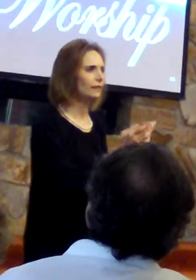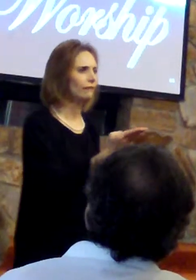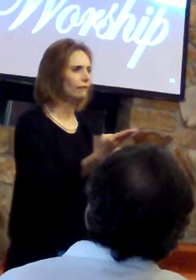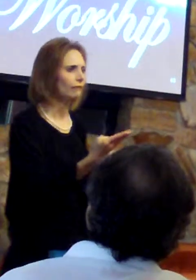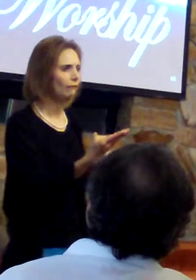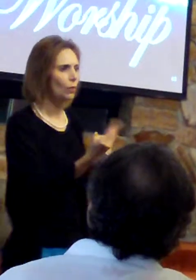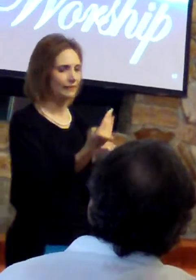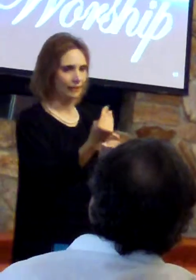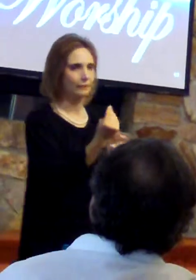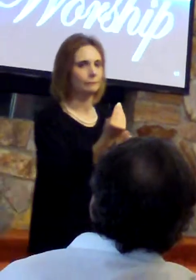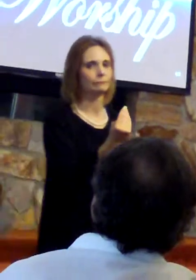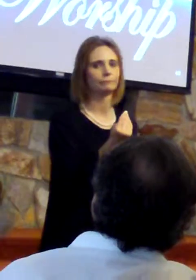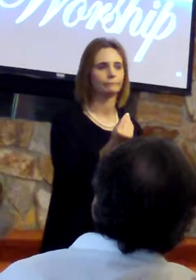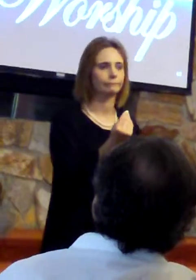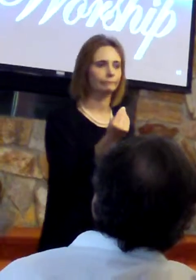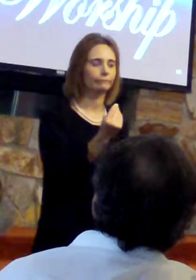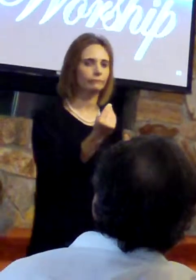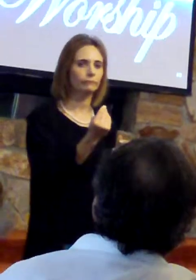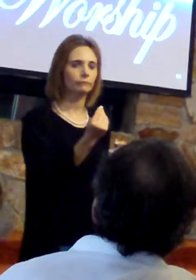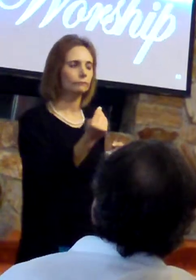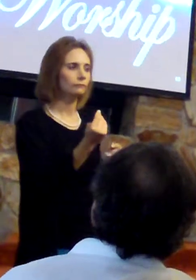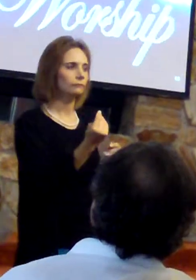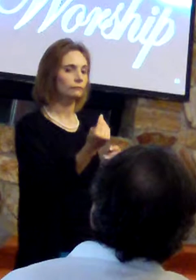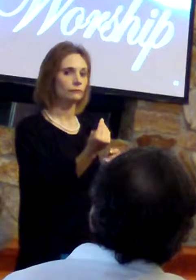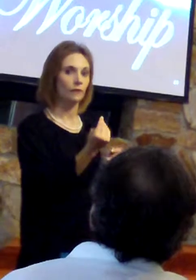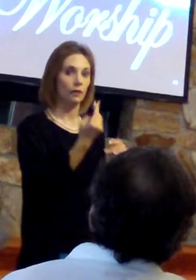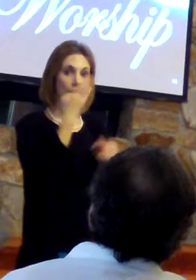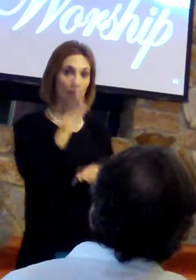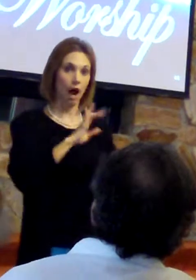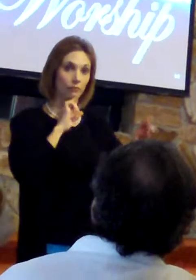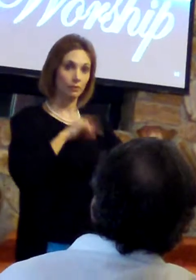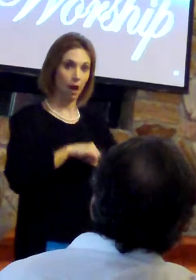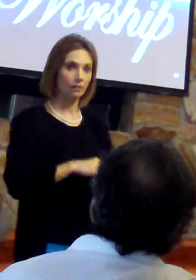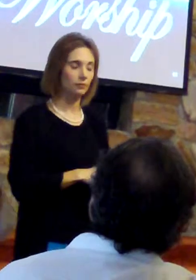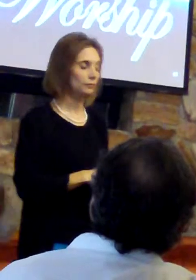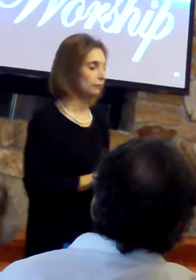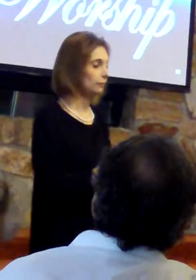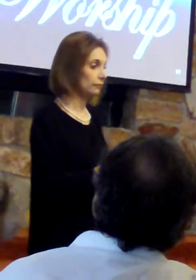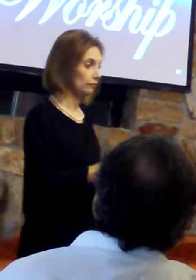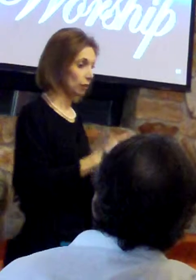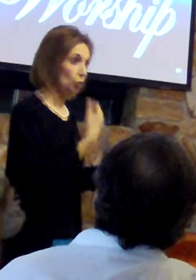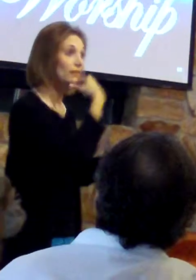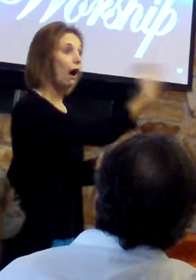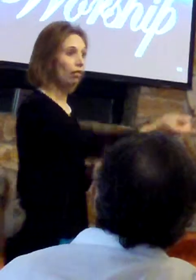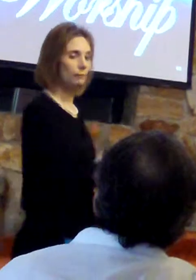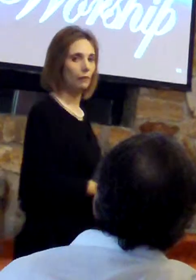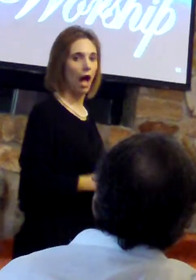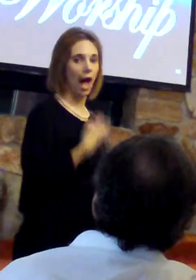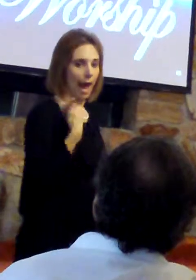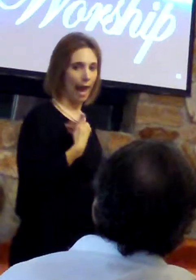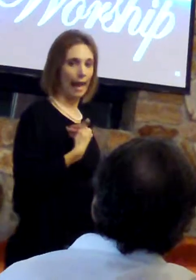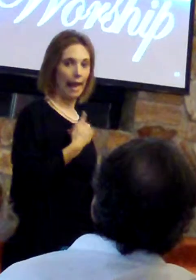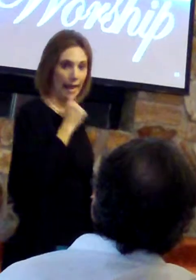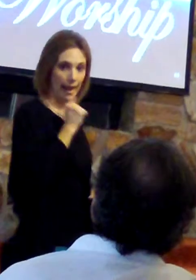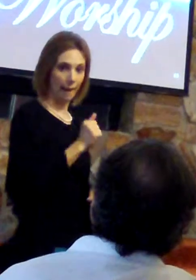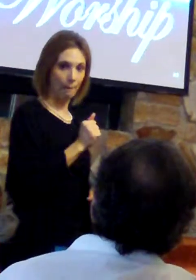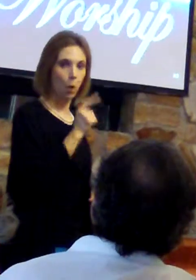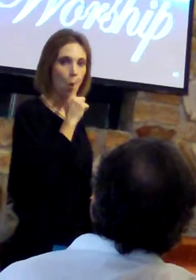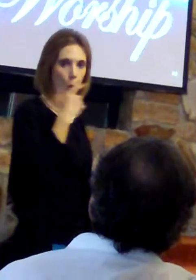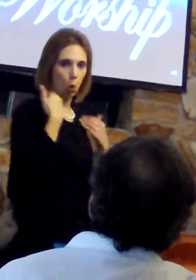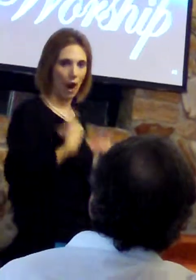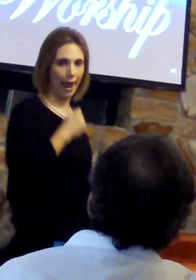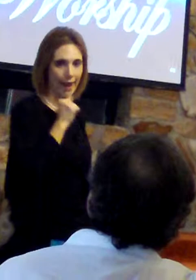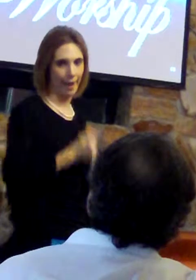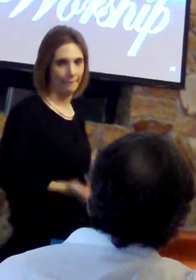God said to Moses, I am who I am. As we read that, we say, well, what's the